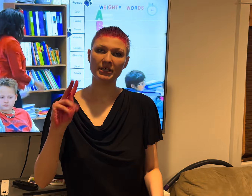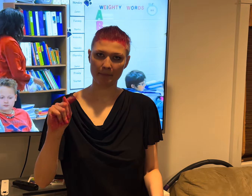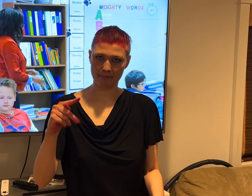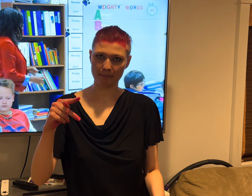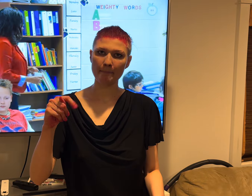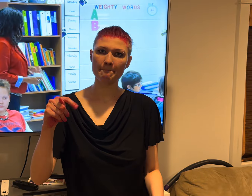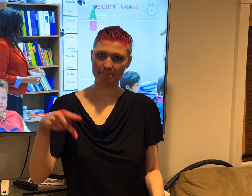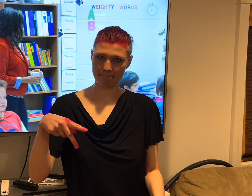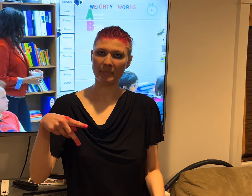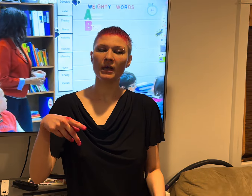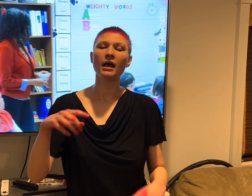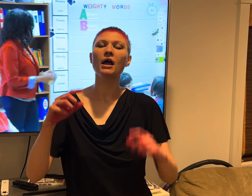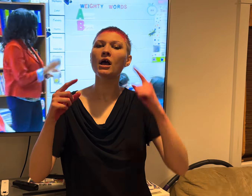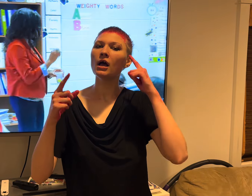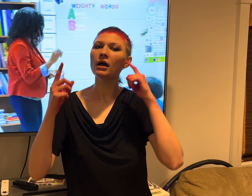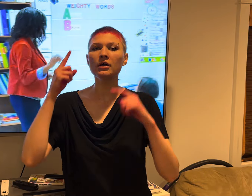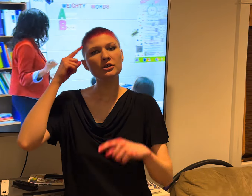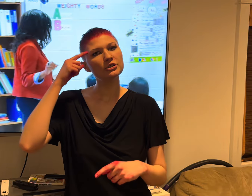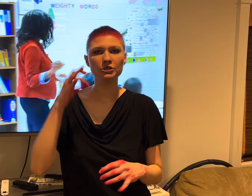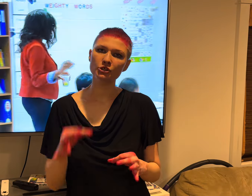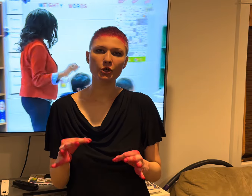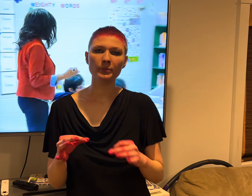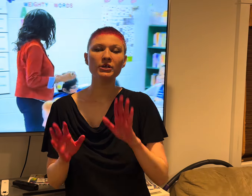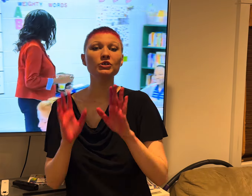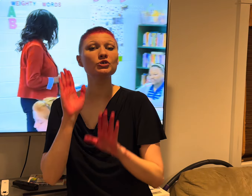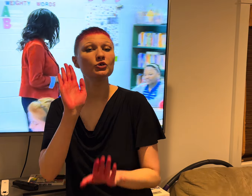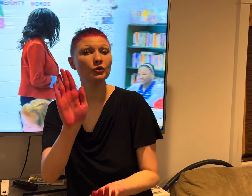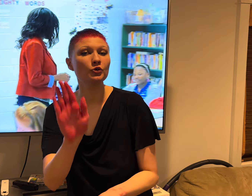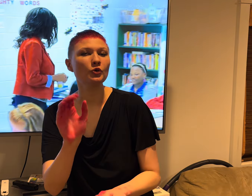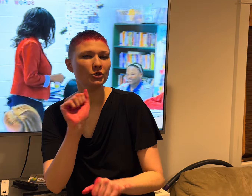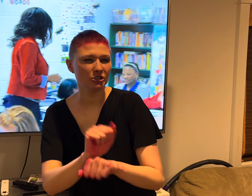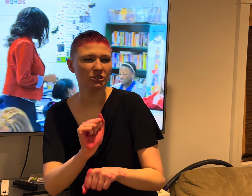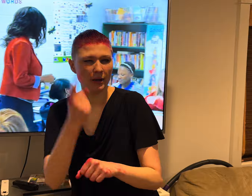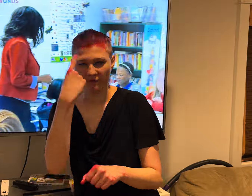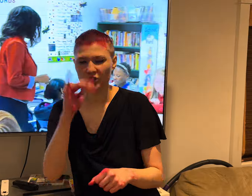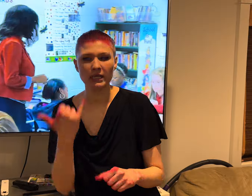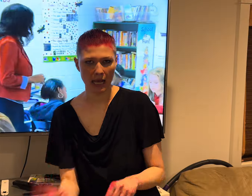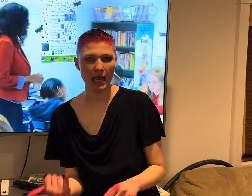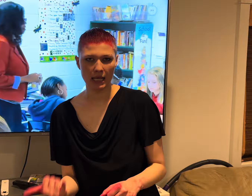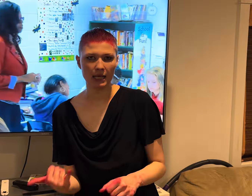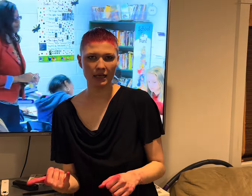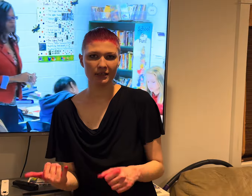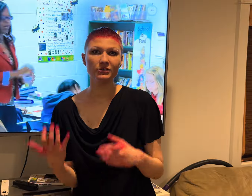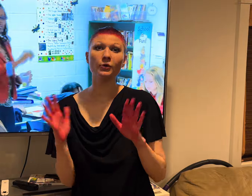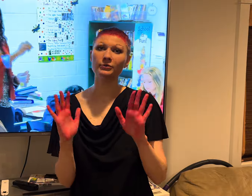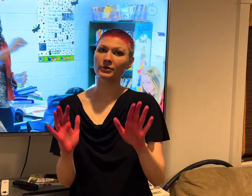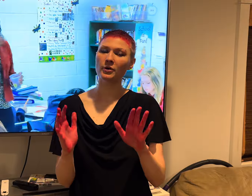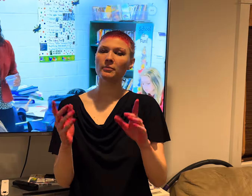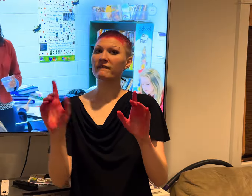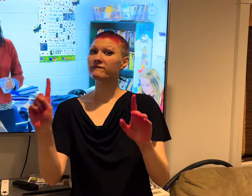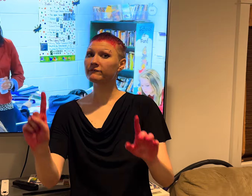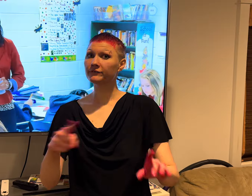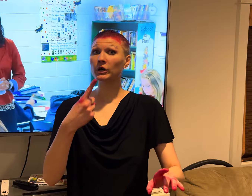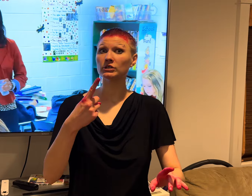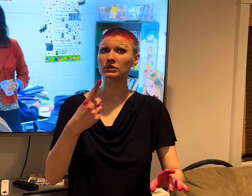now, before I put you in groups, I want you to draw a line under number 5, okay? Just straight across the